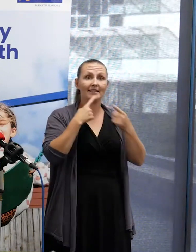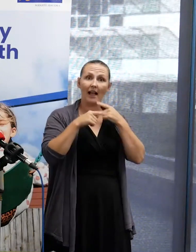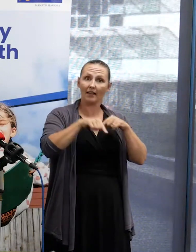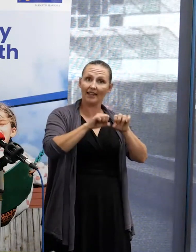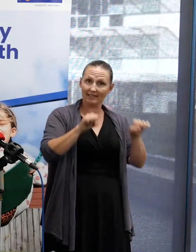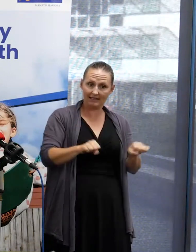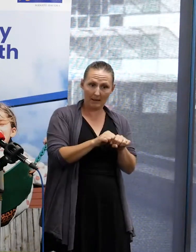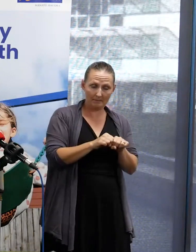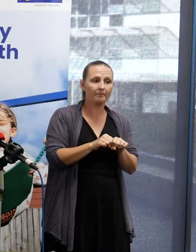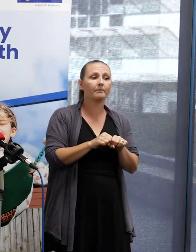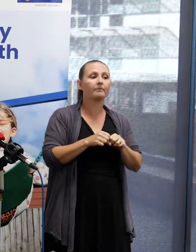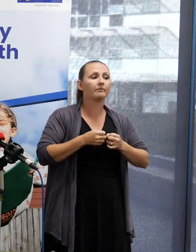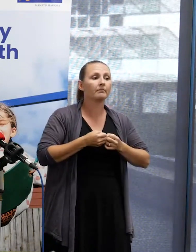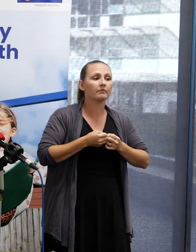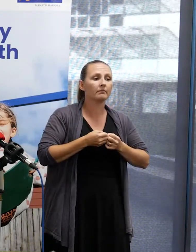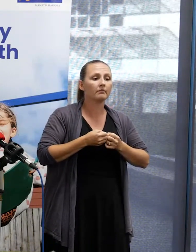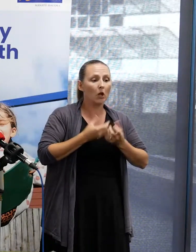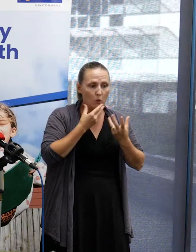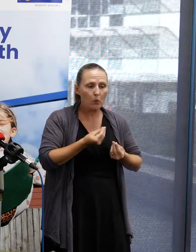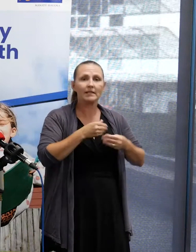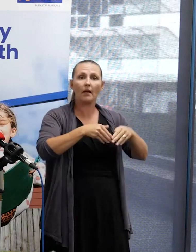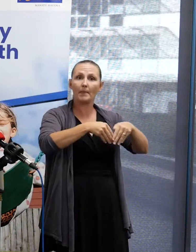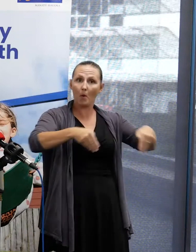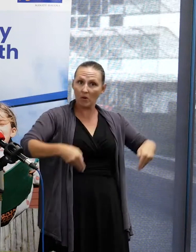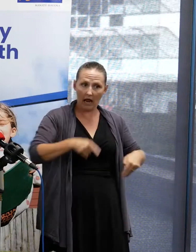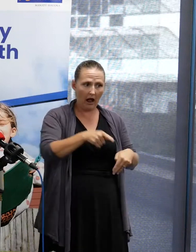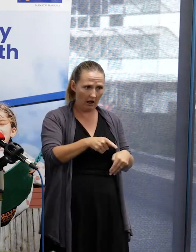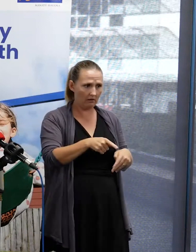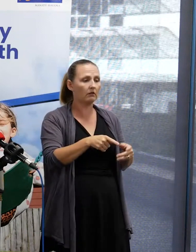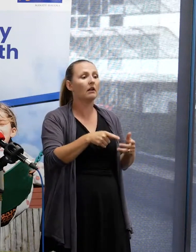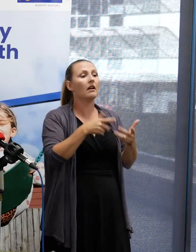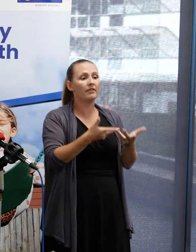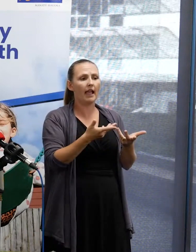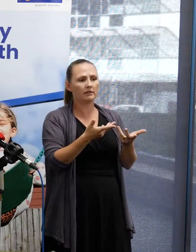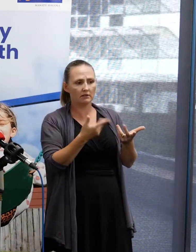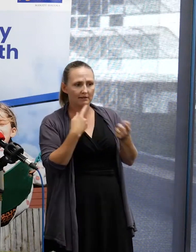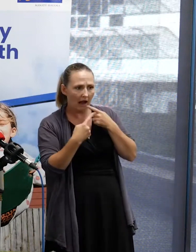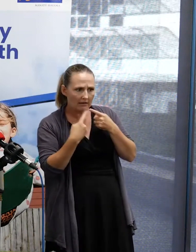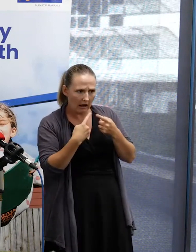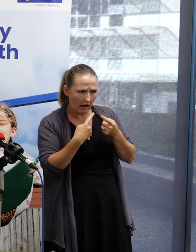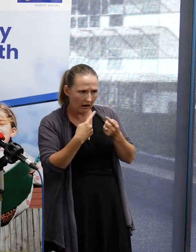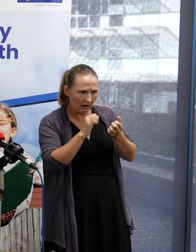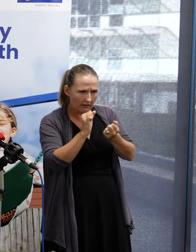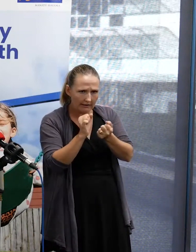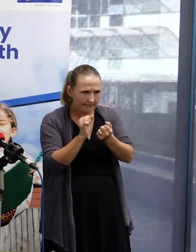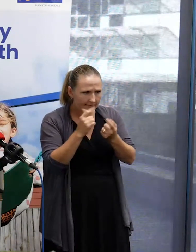has provided some of the base data. That's required us to do a fairly large cleanse of that data to make sure we don't have